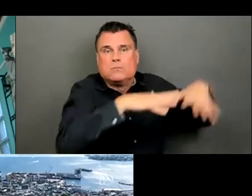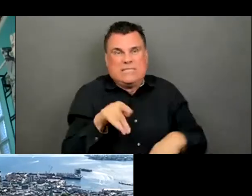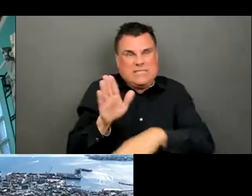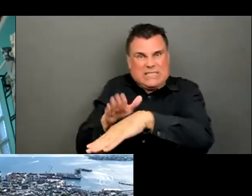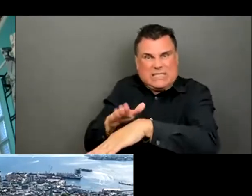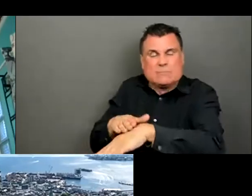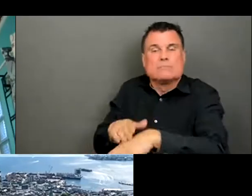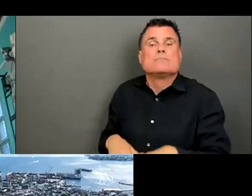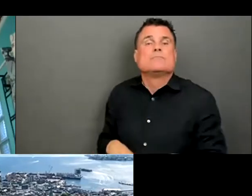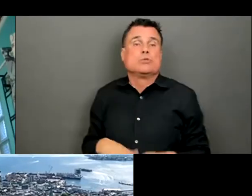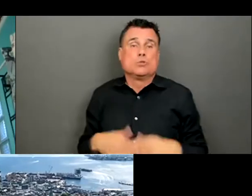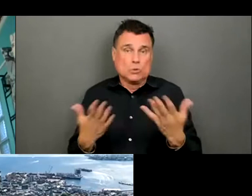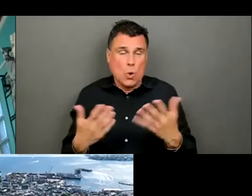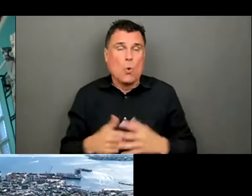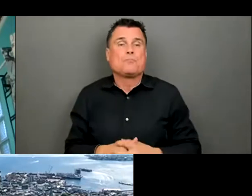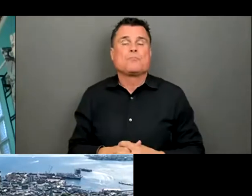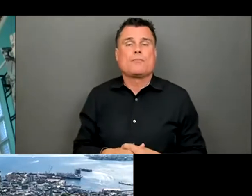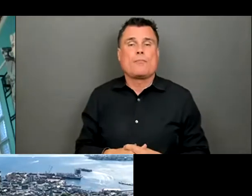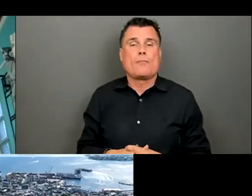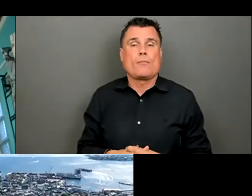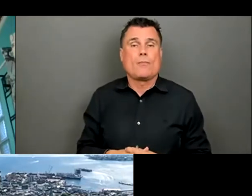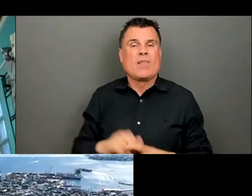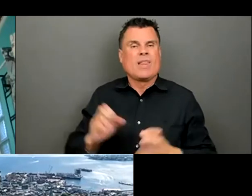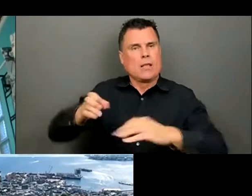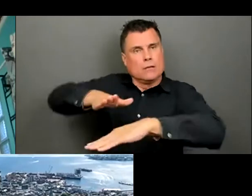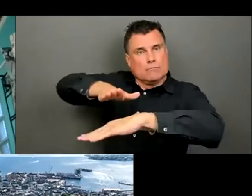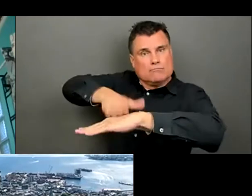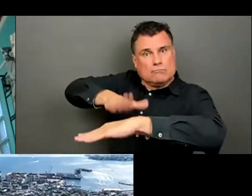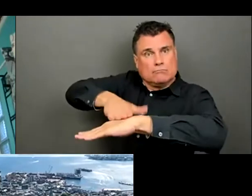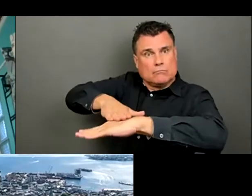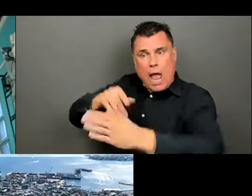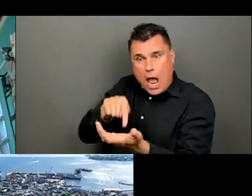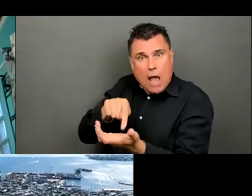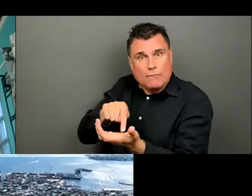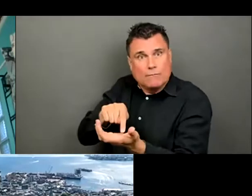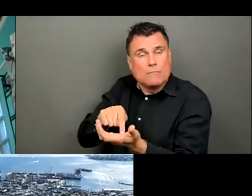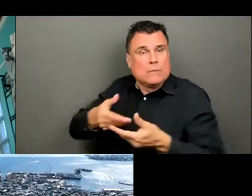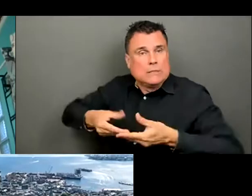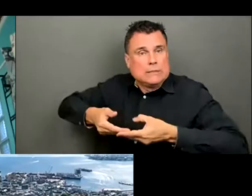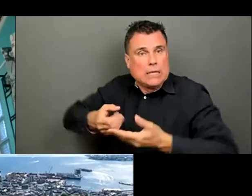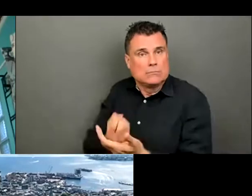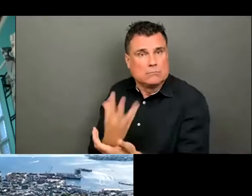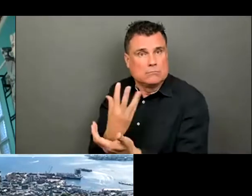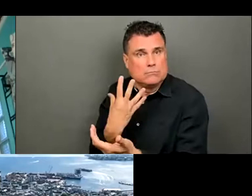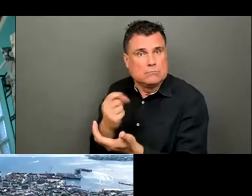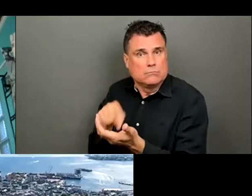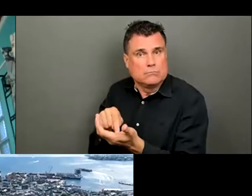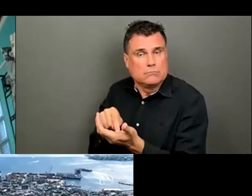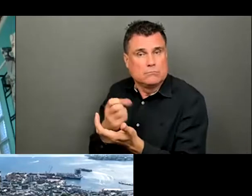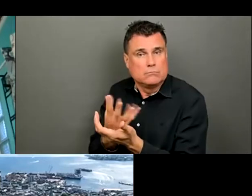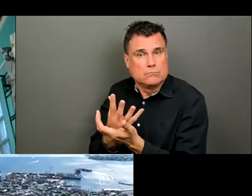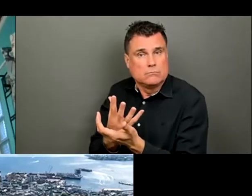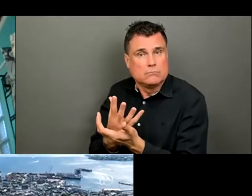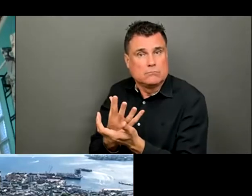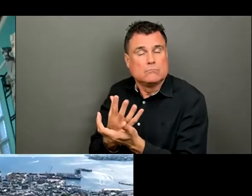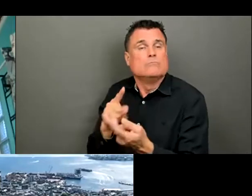an alert message is delivered by text with illustration and audio. It can be